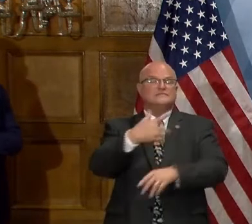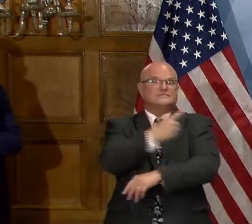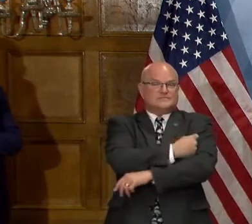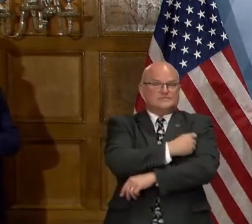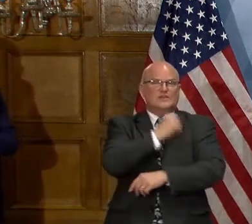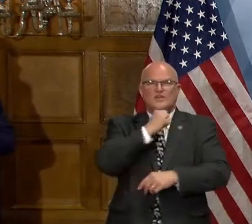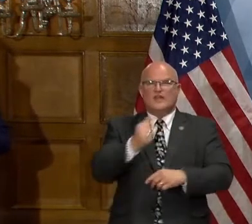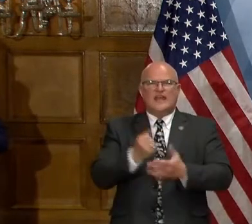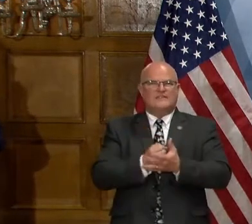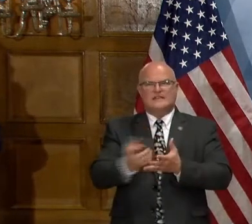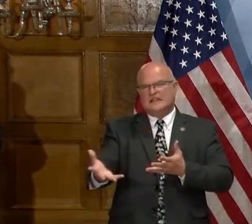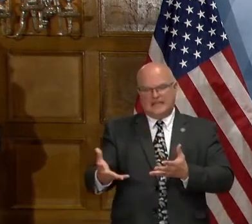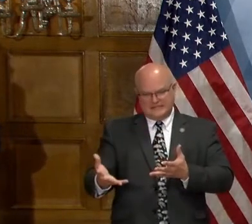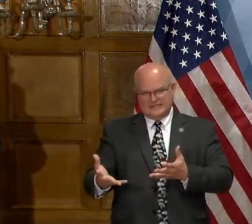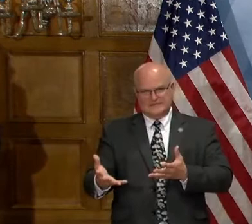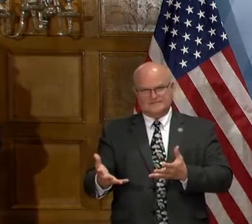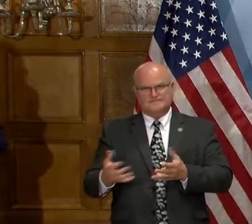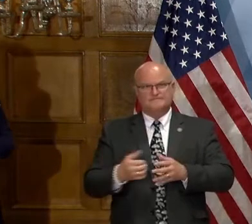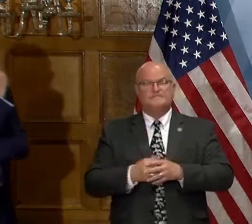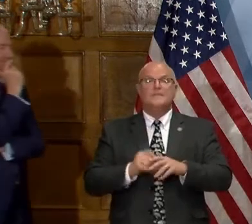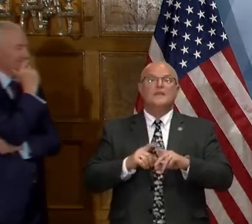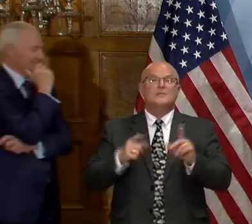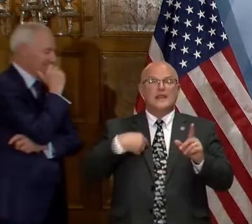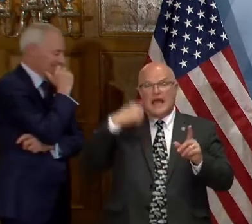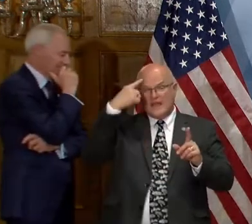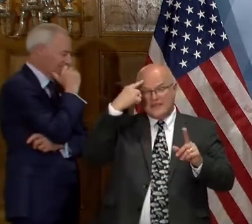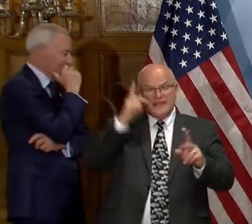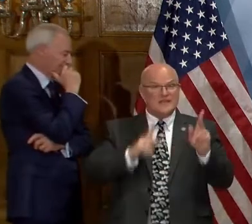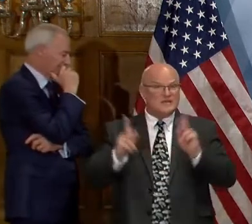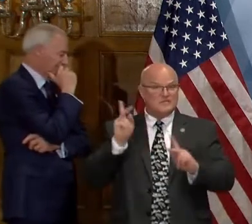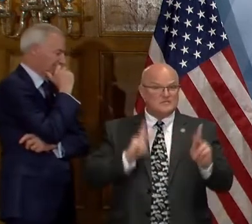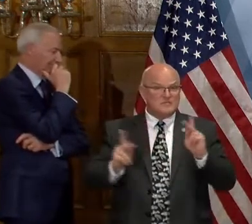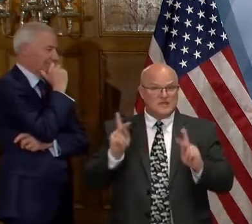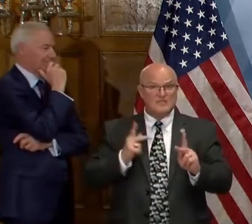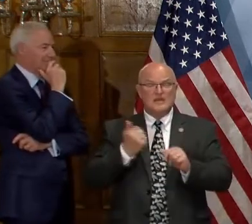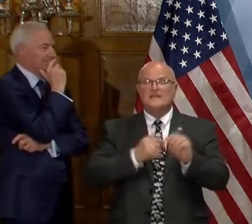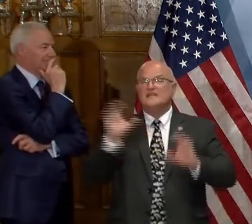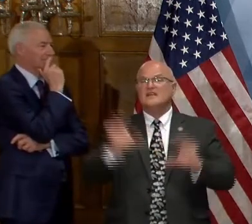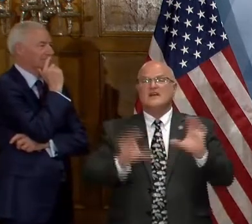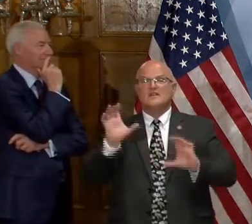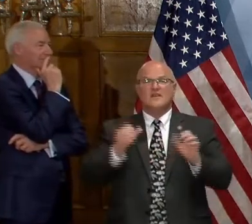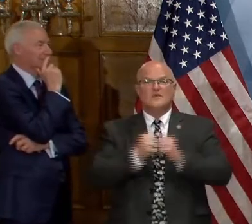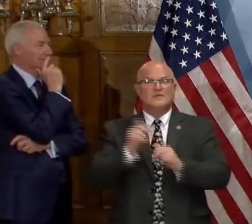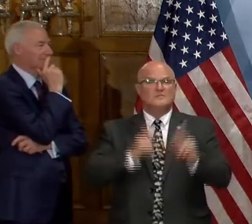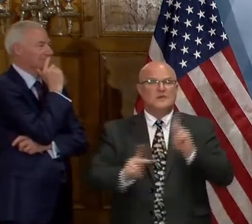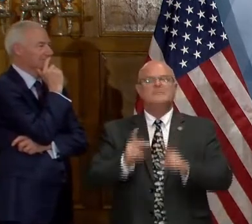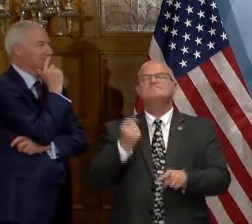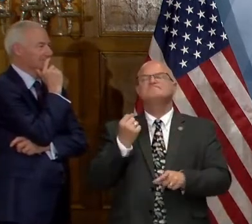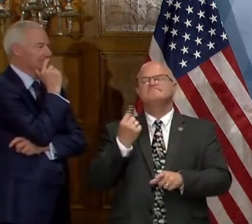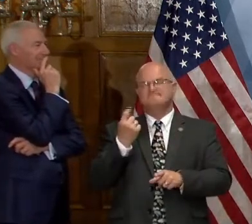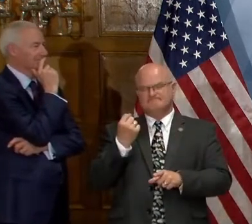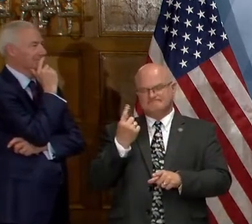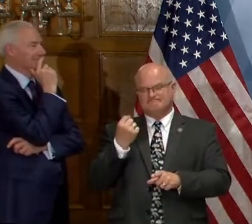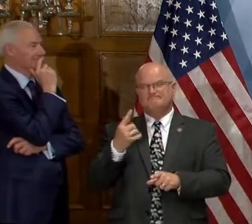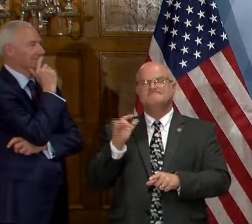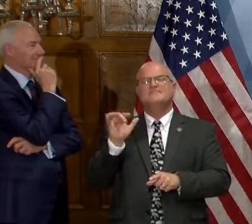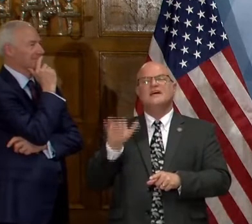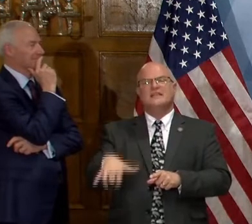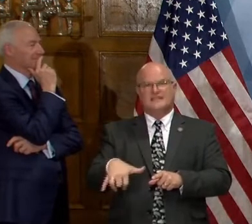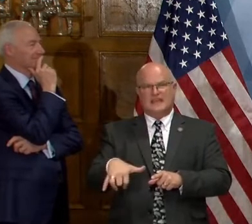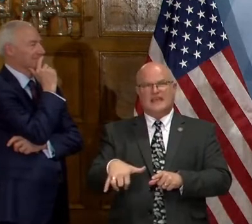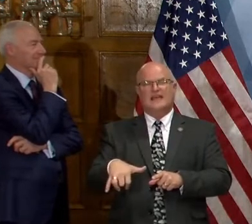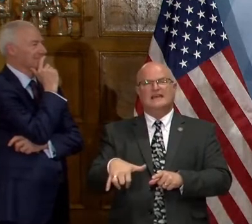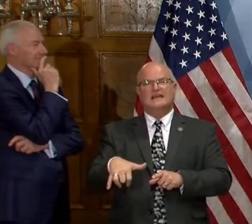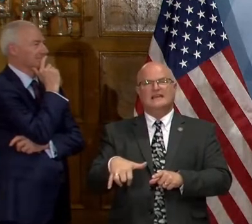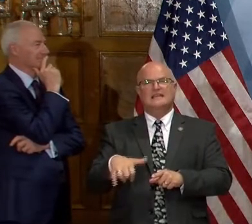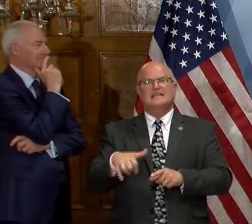have any large-scale wastage. But I think everybody, every conversation I've had with providers is that they understand that there is going to